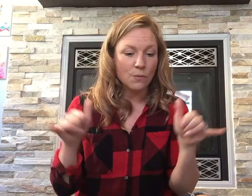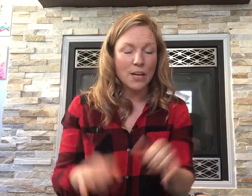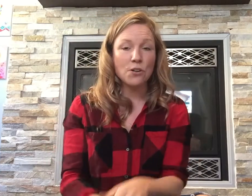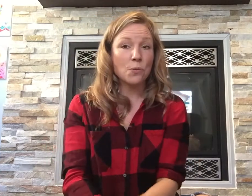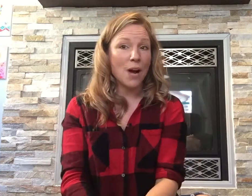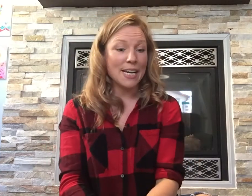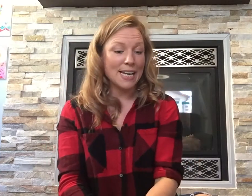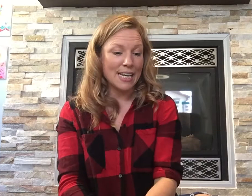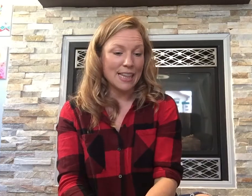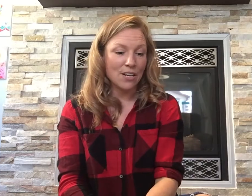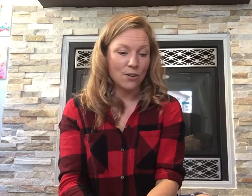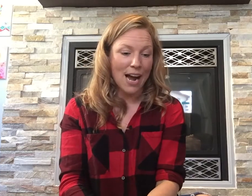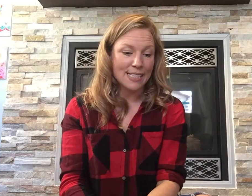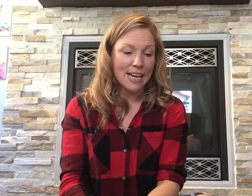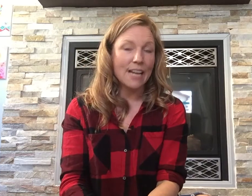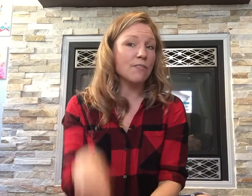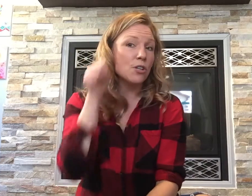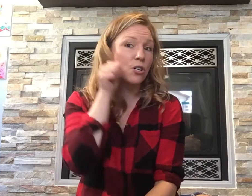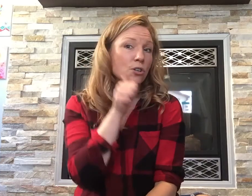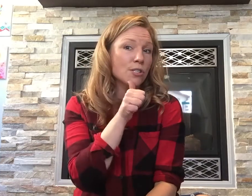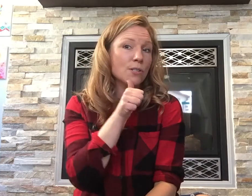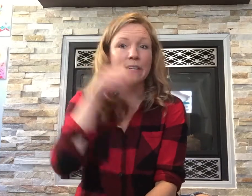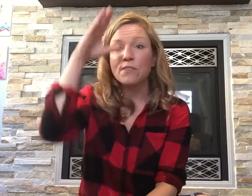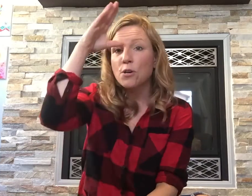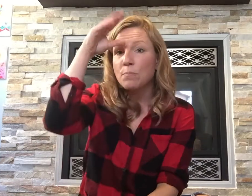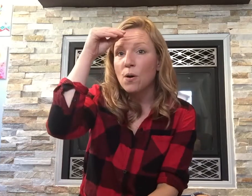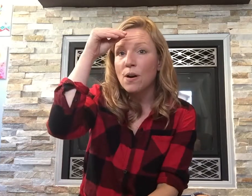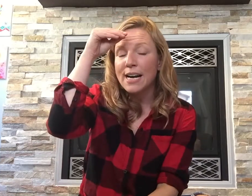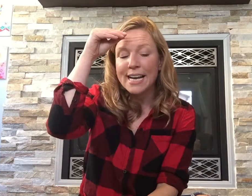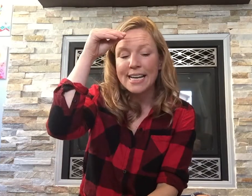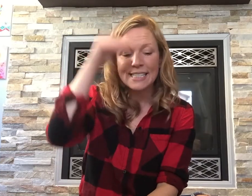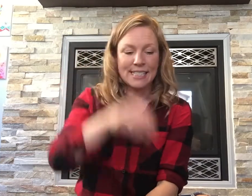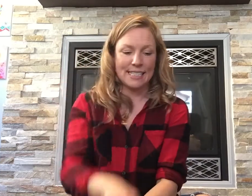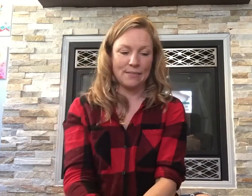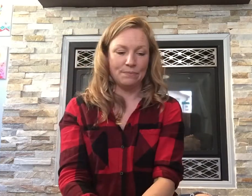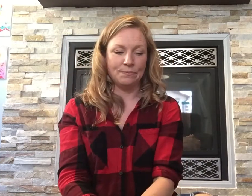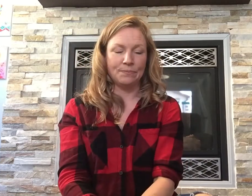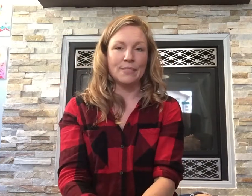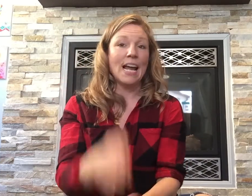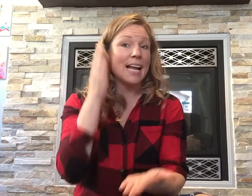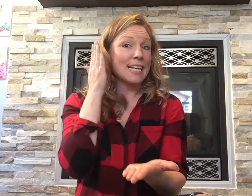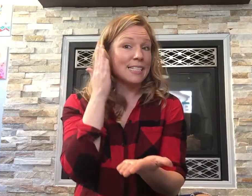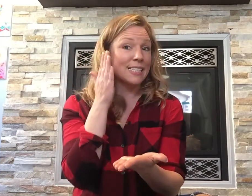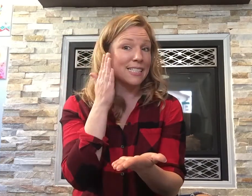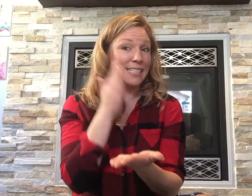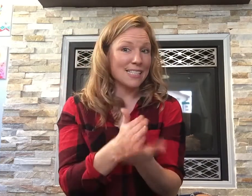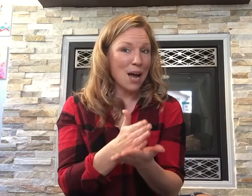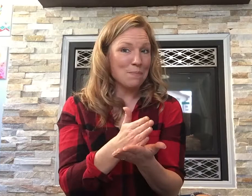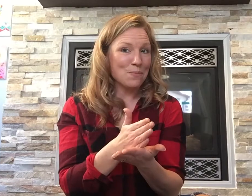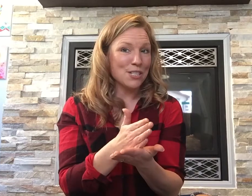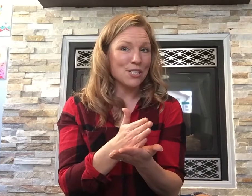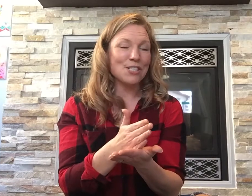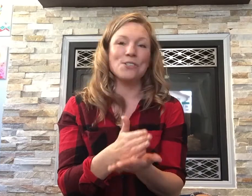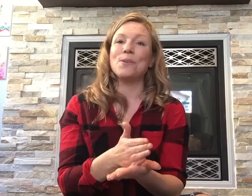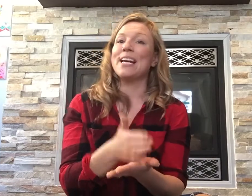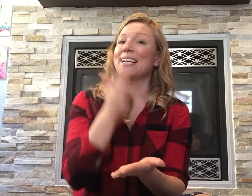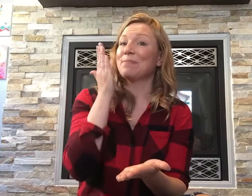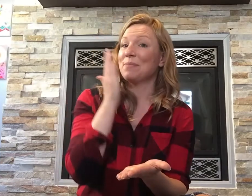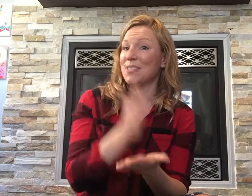When you're running in the grass, if you're girls or if you're boys, stop what you're doing,